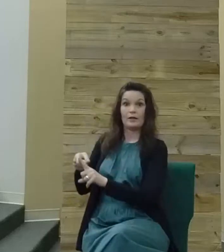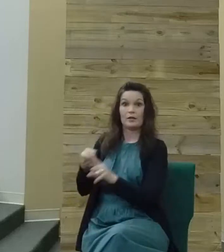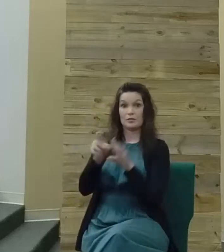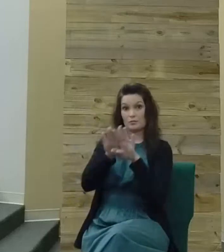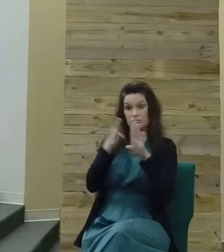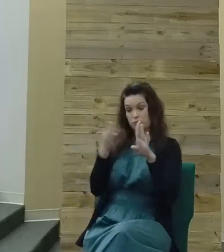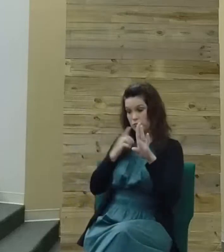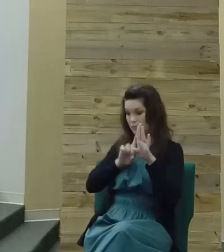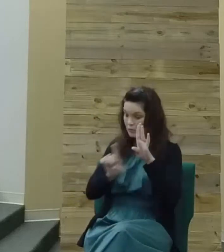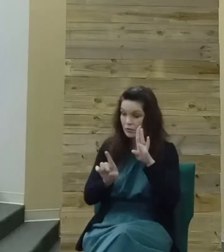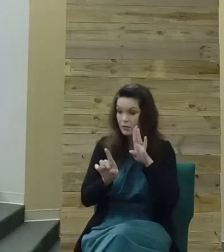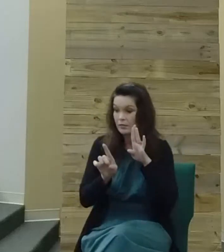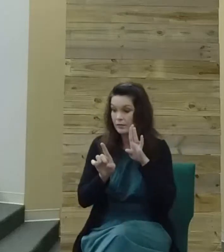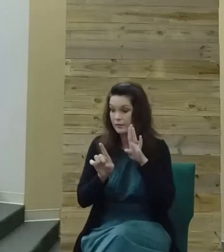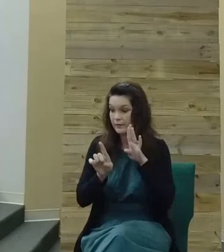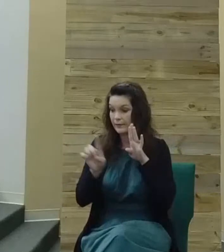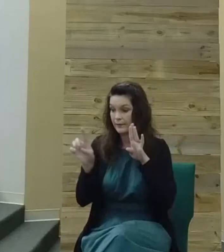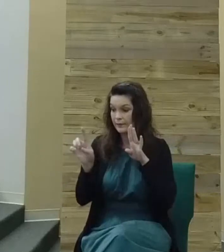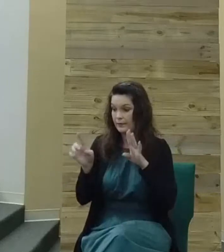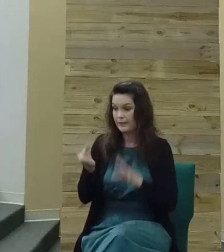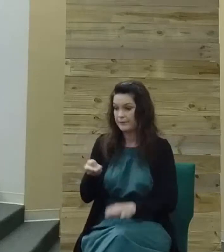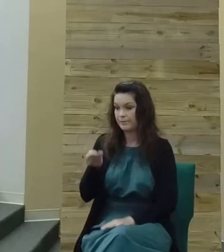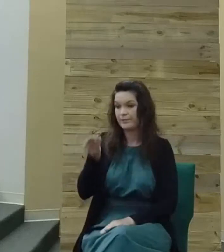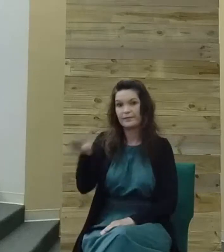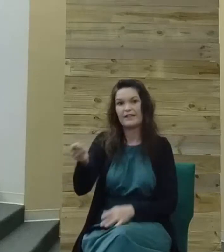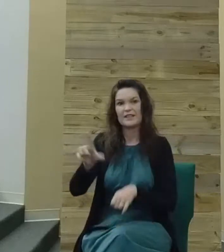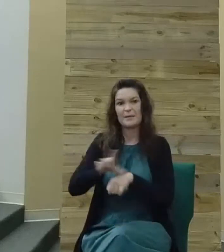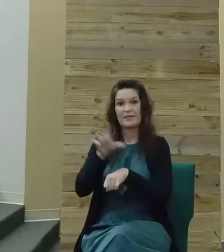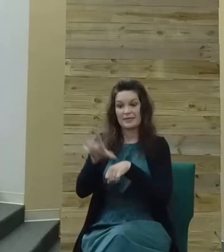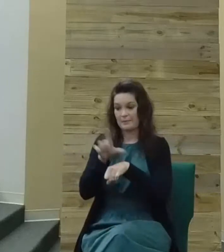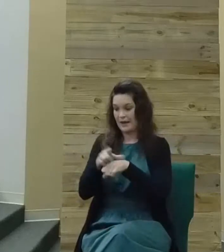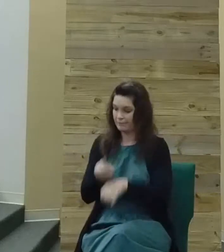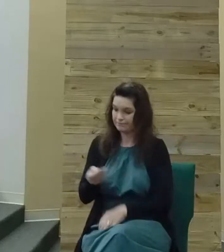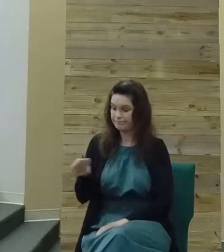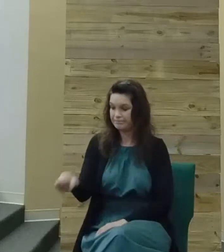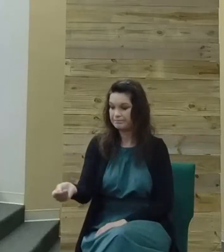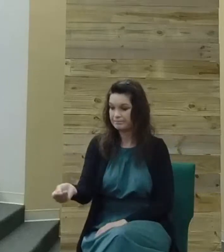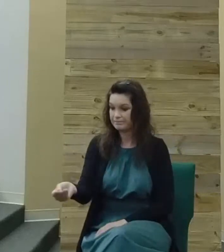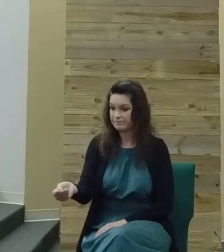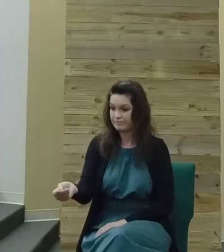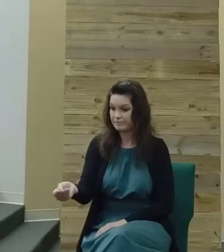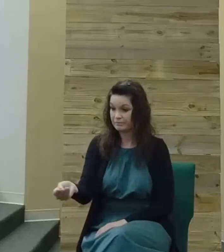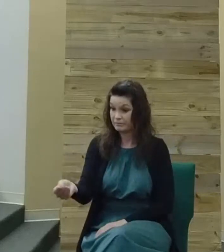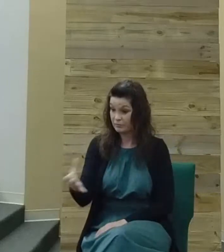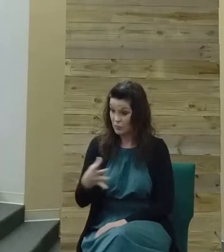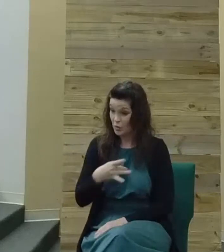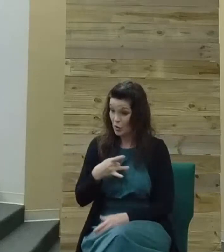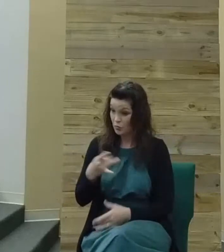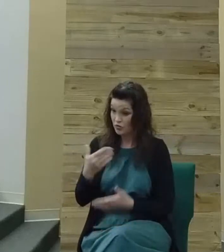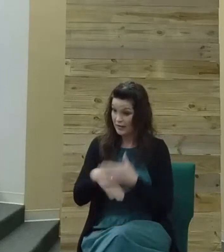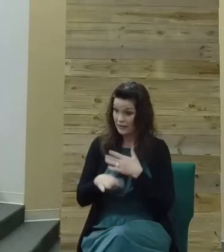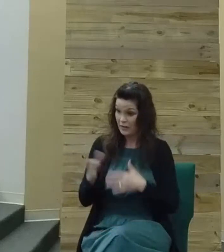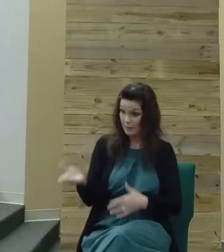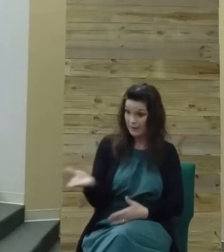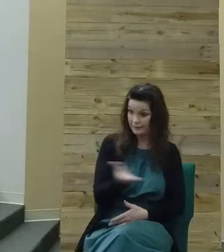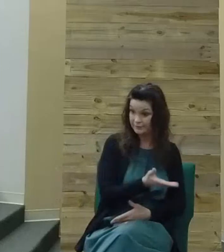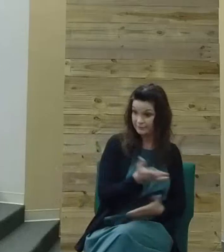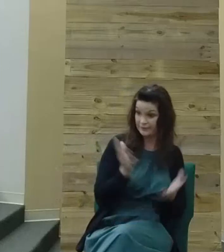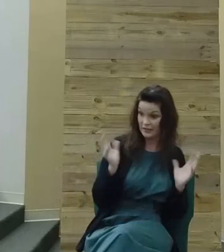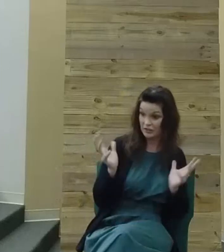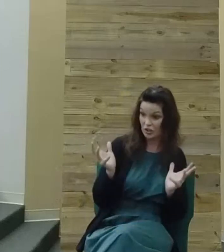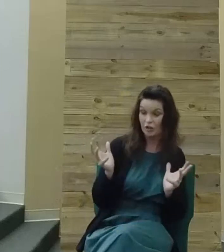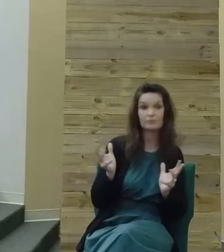the door opens and she steps out and she hands him a glass of lemonade, and she says, "Would you like to come in and talk?" And he